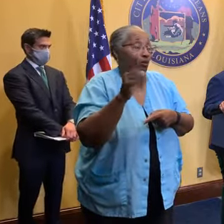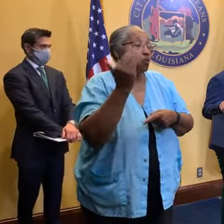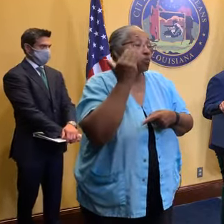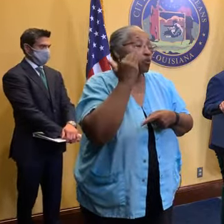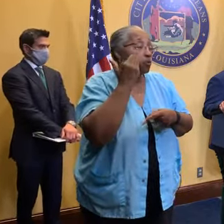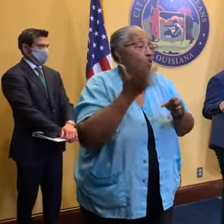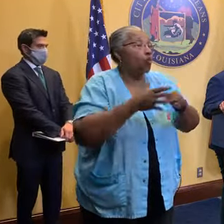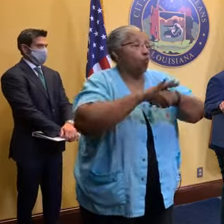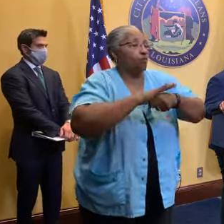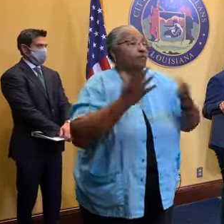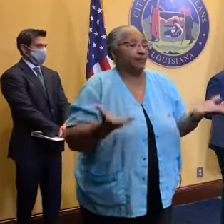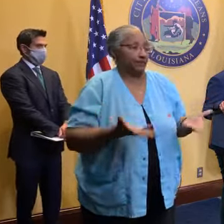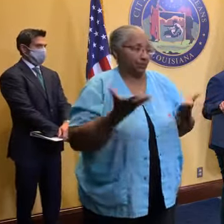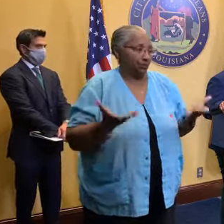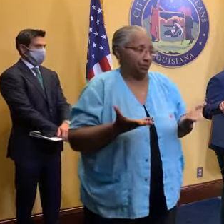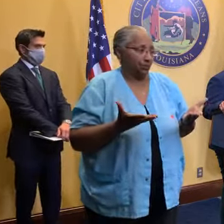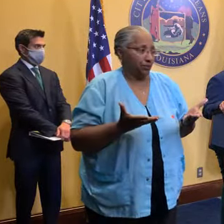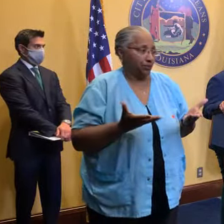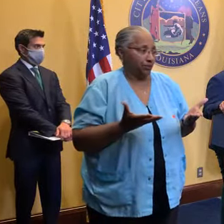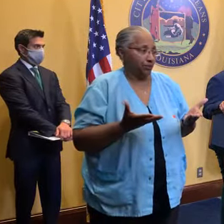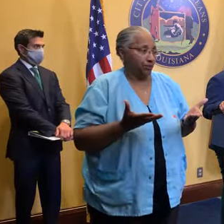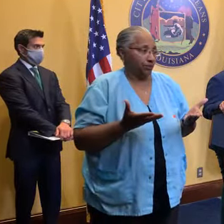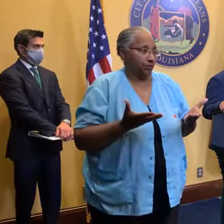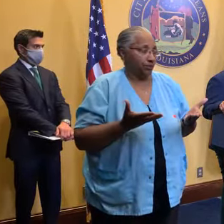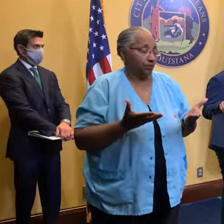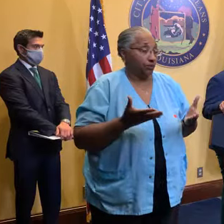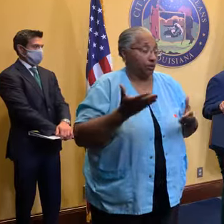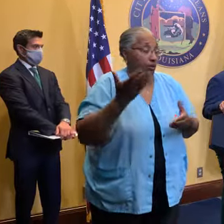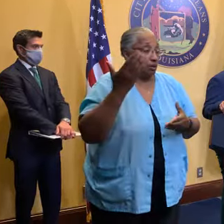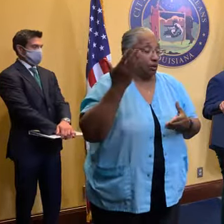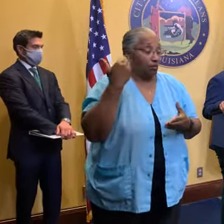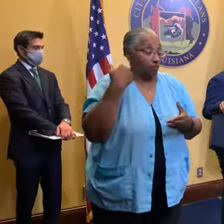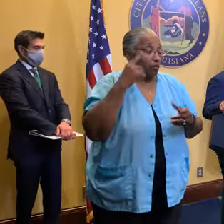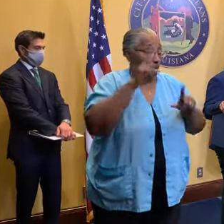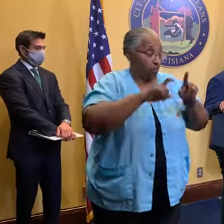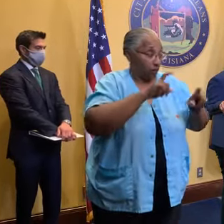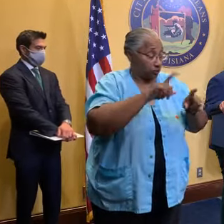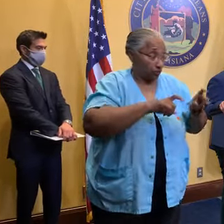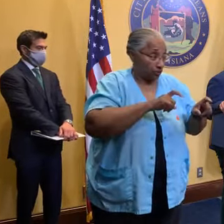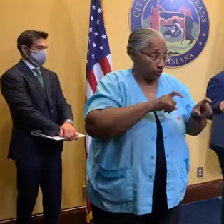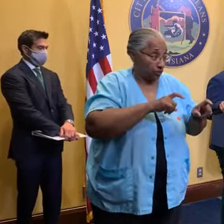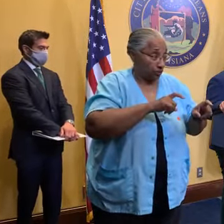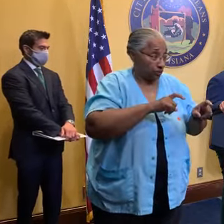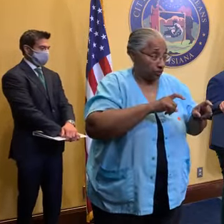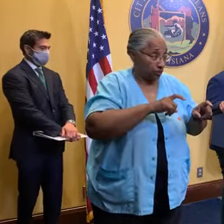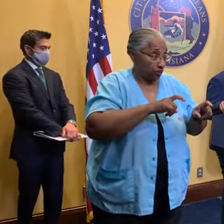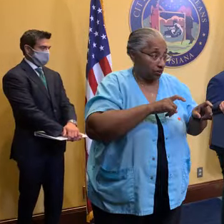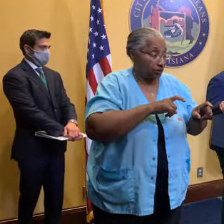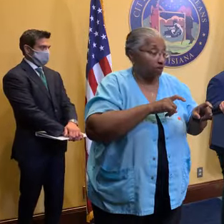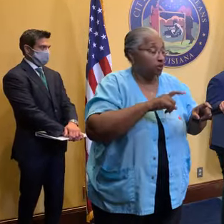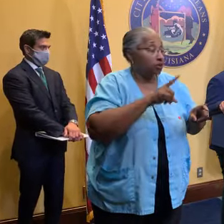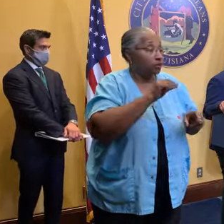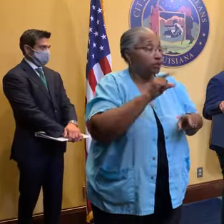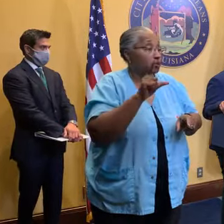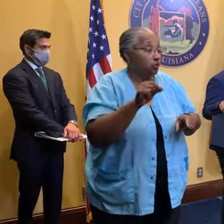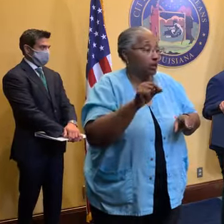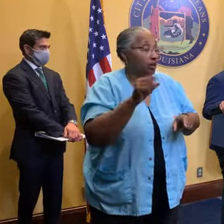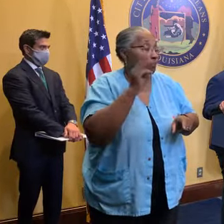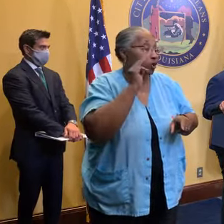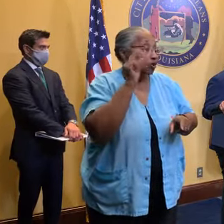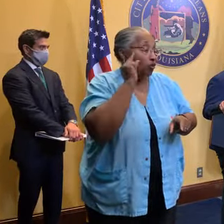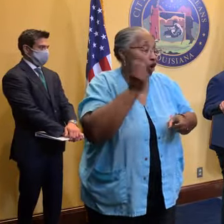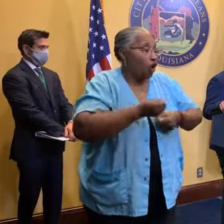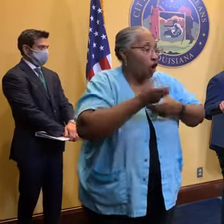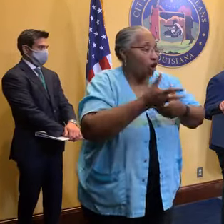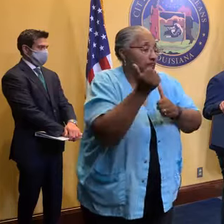us. So when those questions were asked, did Mardi Gras 2020 cause all this?